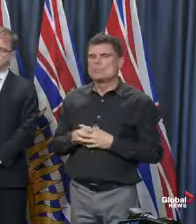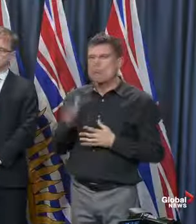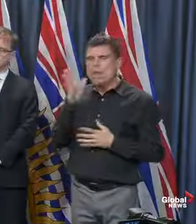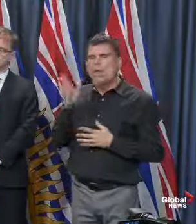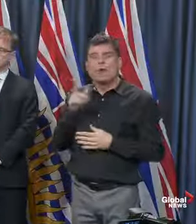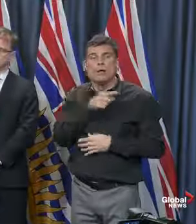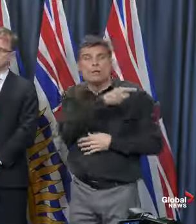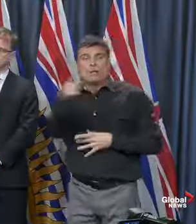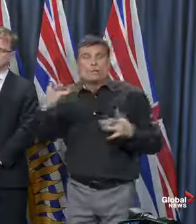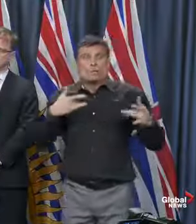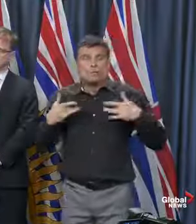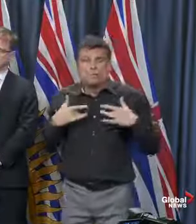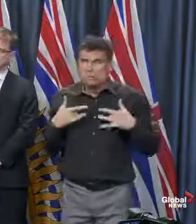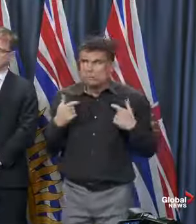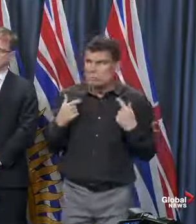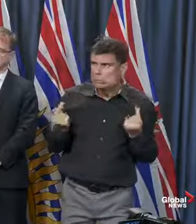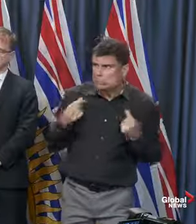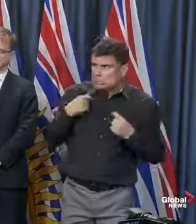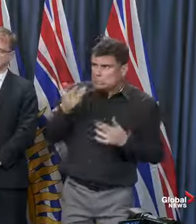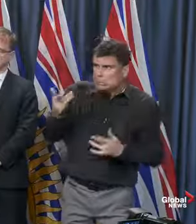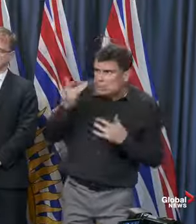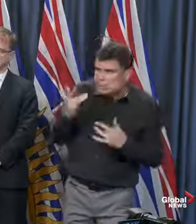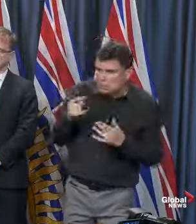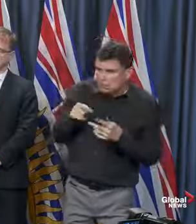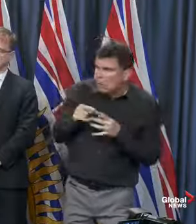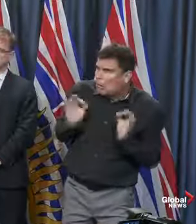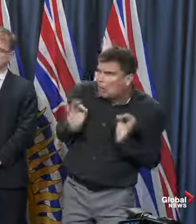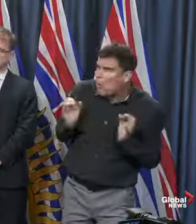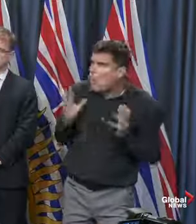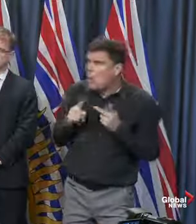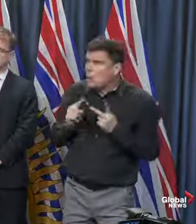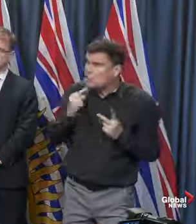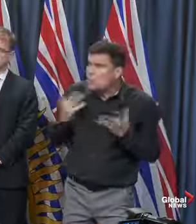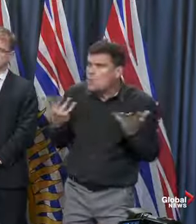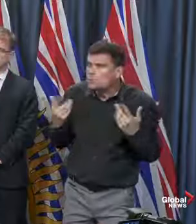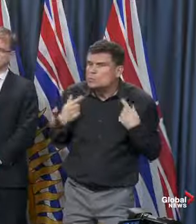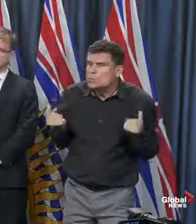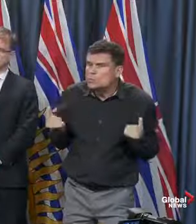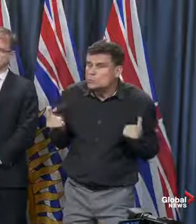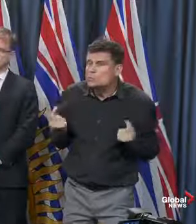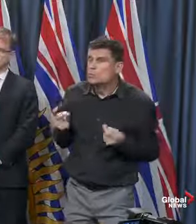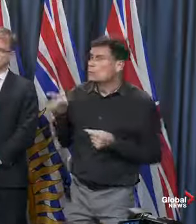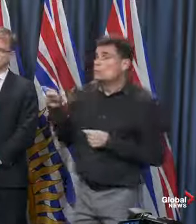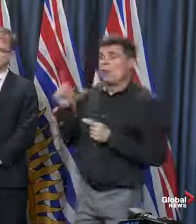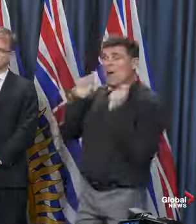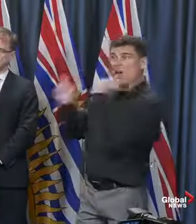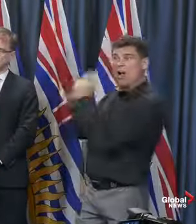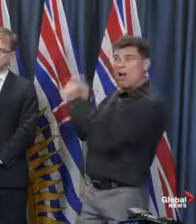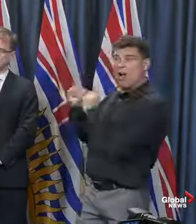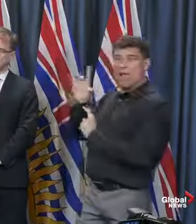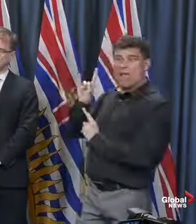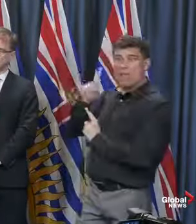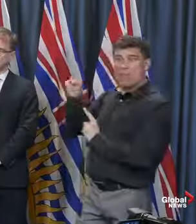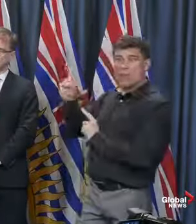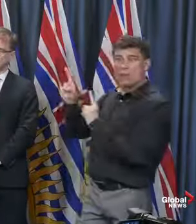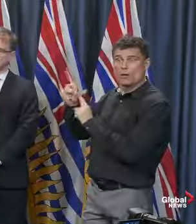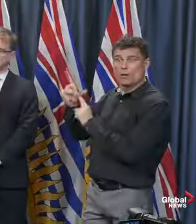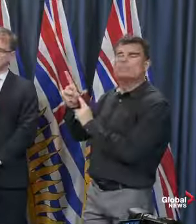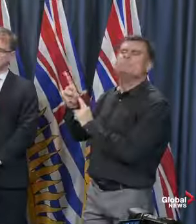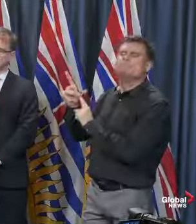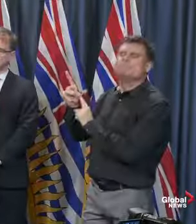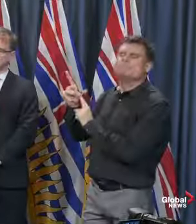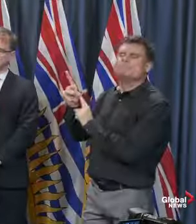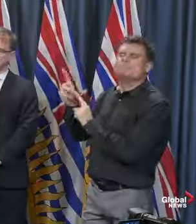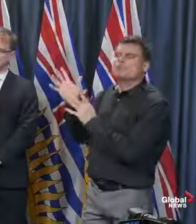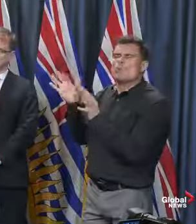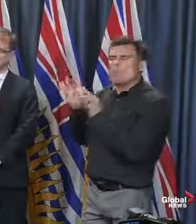do about it. So to take some of the pressure off of 811. We're also bolstering up 811. The other